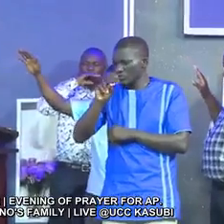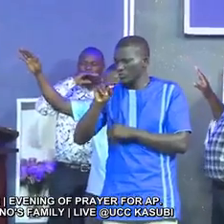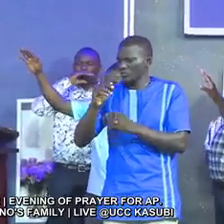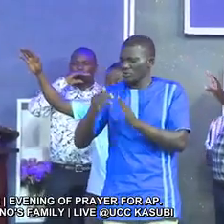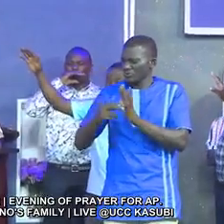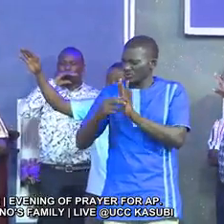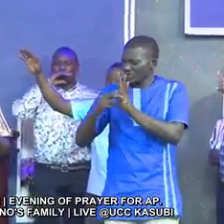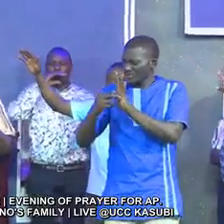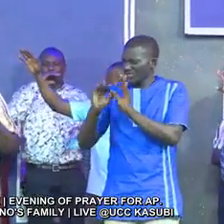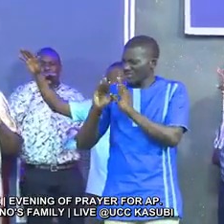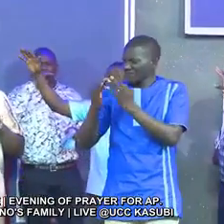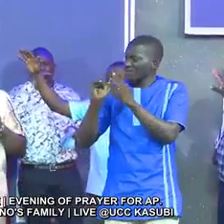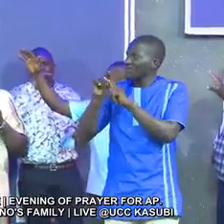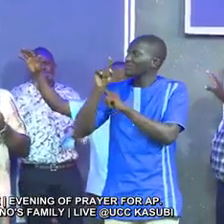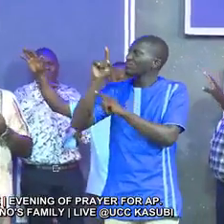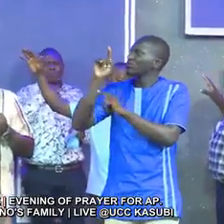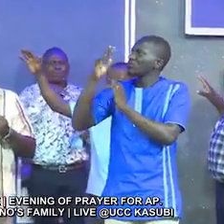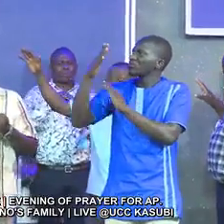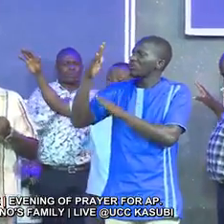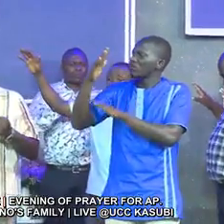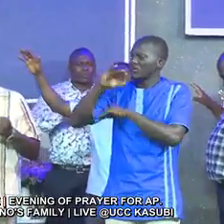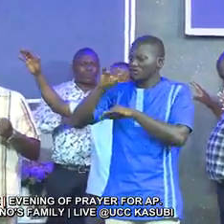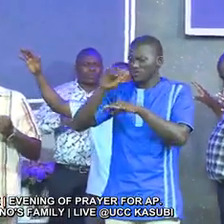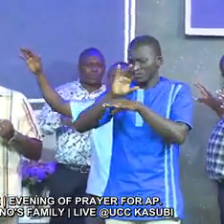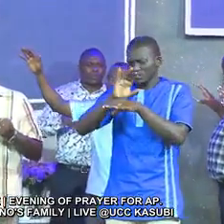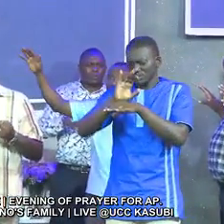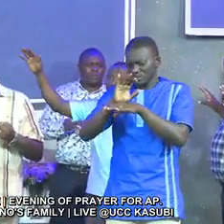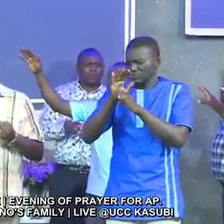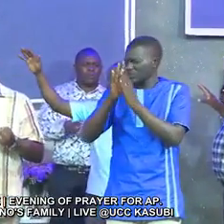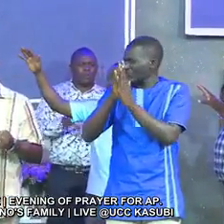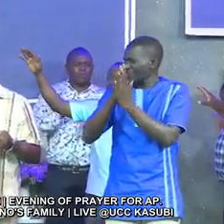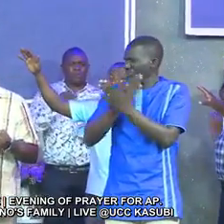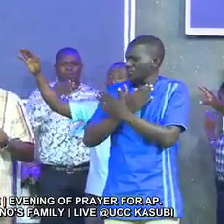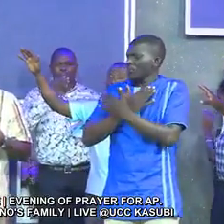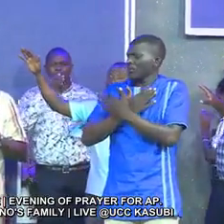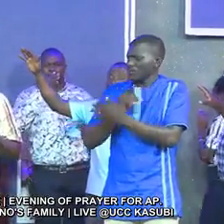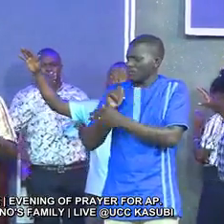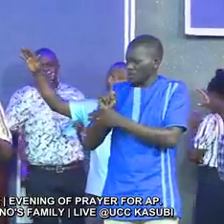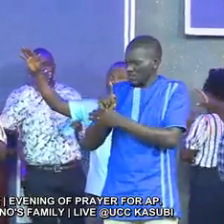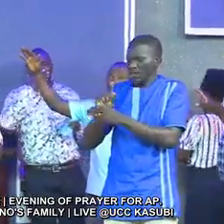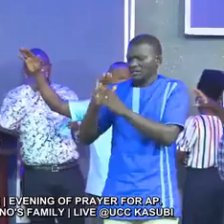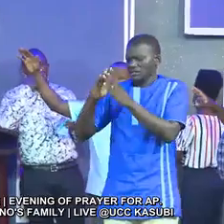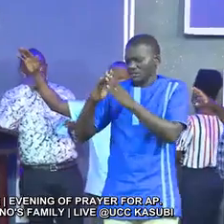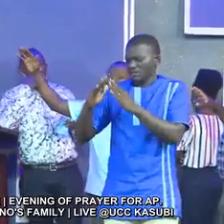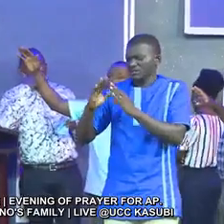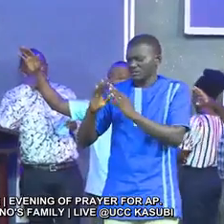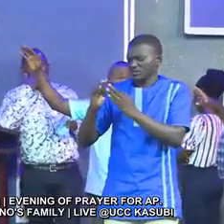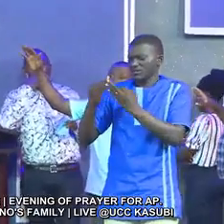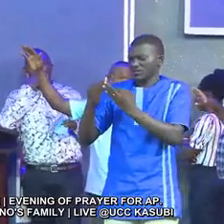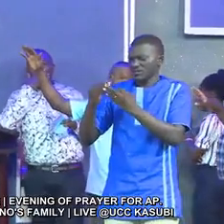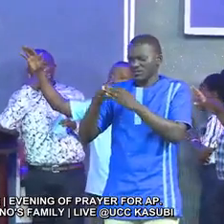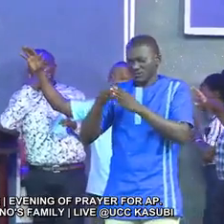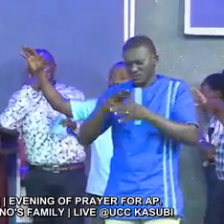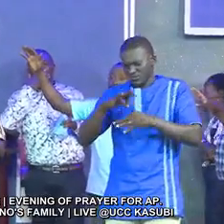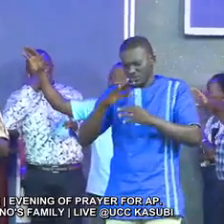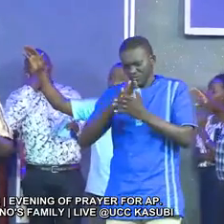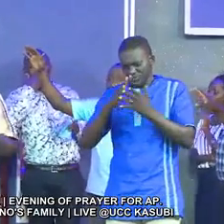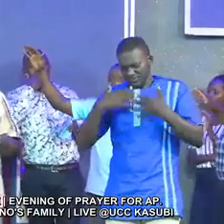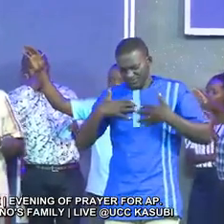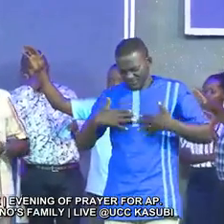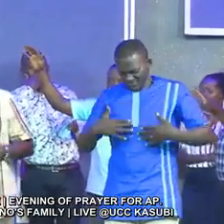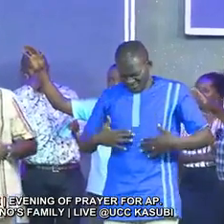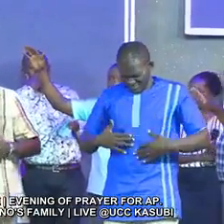ow'eggye, ng'ekkanisa ne tusaba nti owambatire ennyumba eno Mukama, mu mwoyo ne mubiri bewambatirire